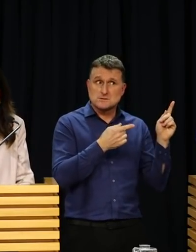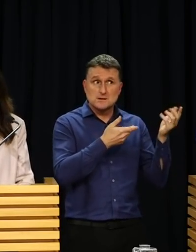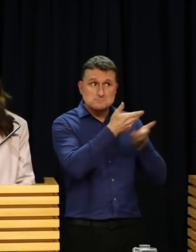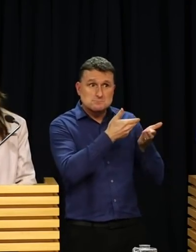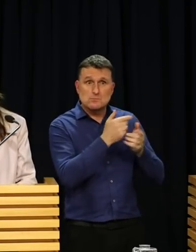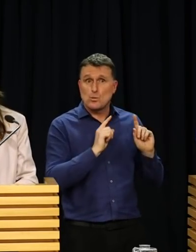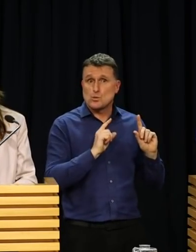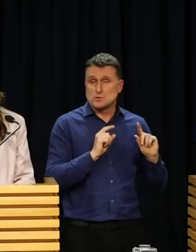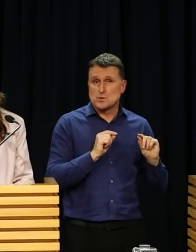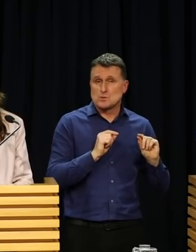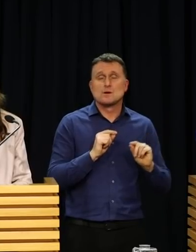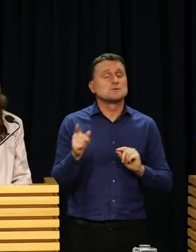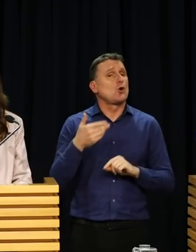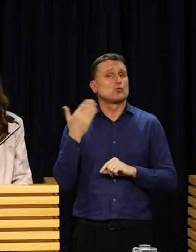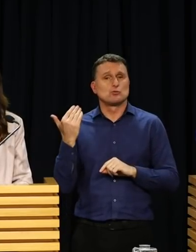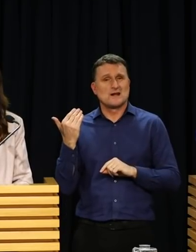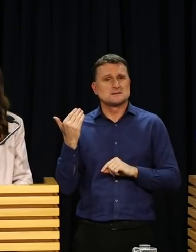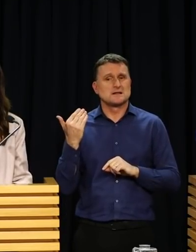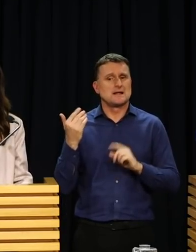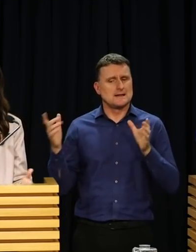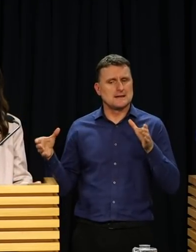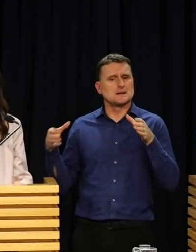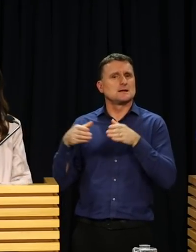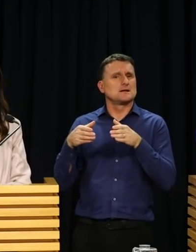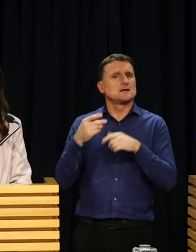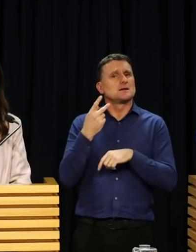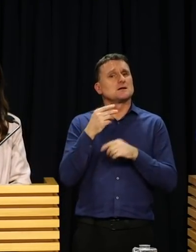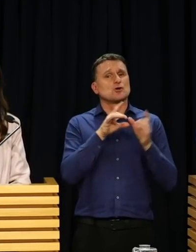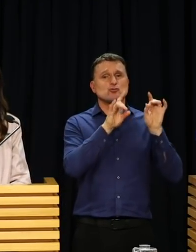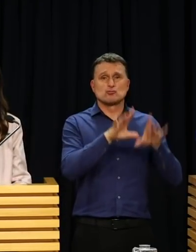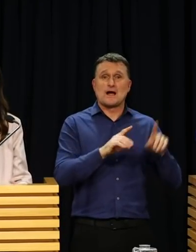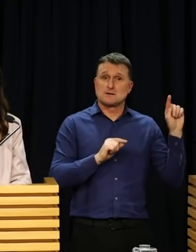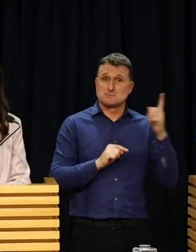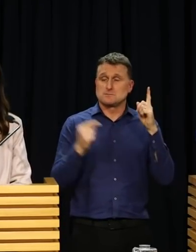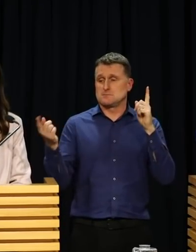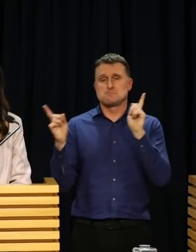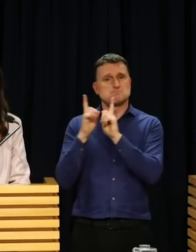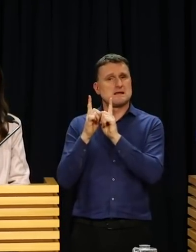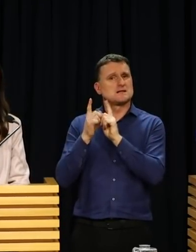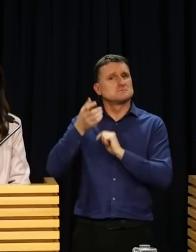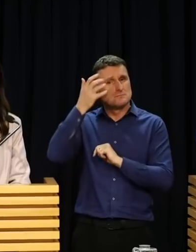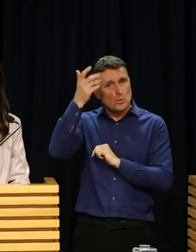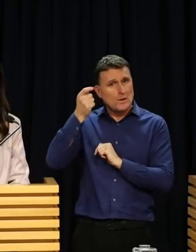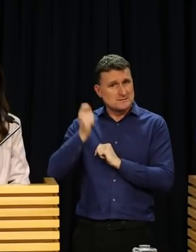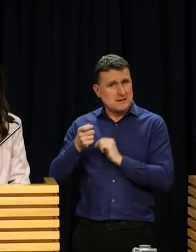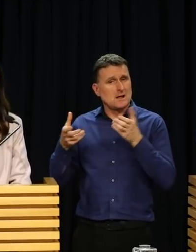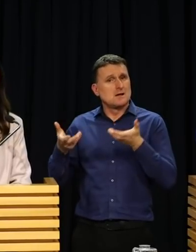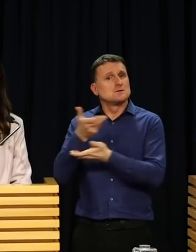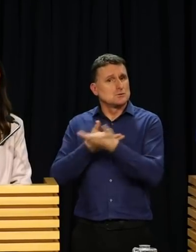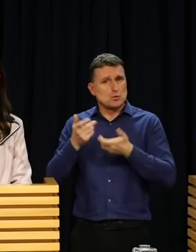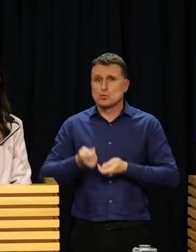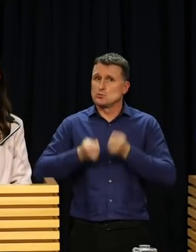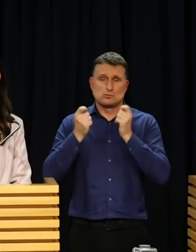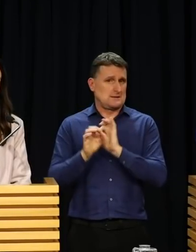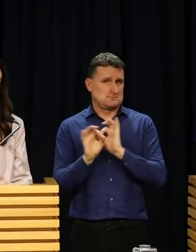No, it wasn't something I raised in the recent bilateral, but we would be wrong to assume that because in this case the terrorist was